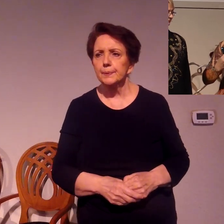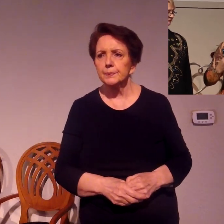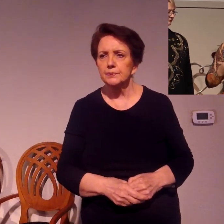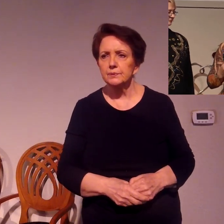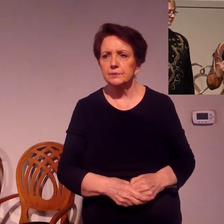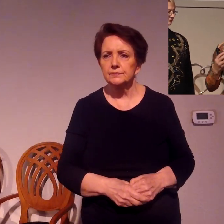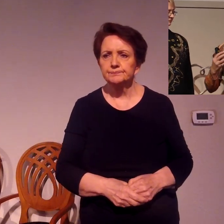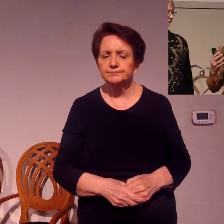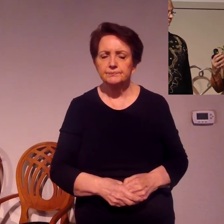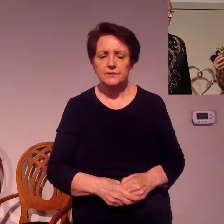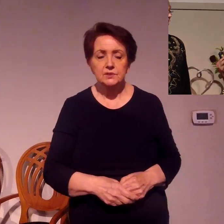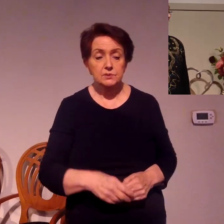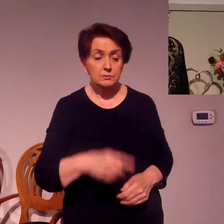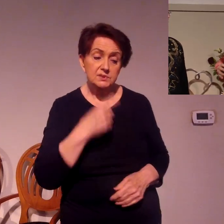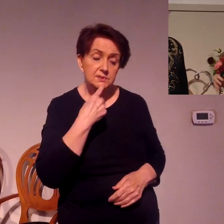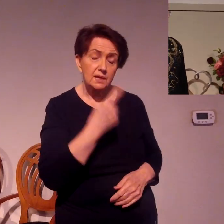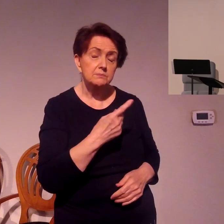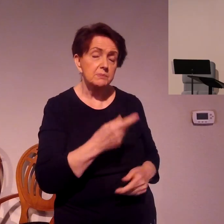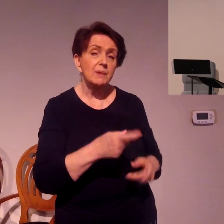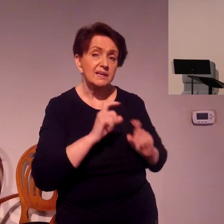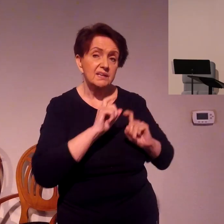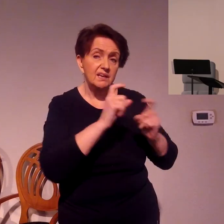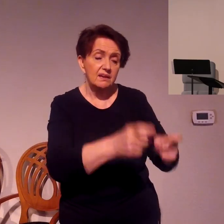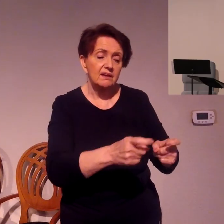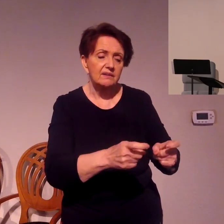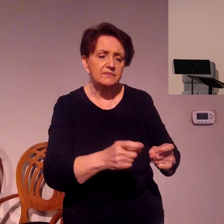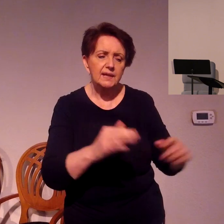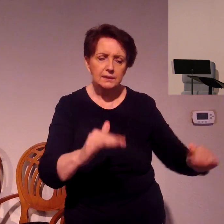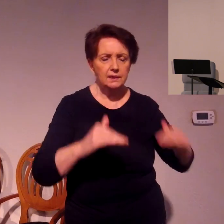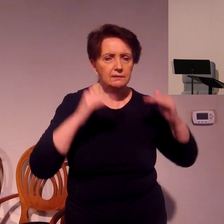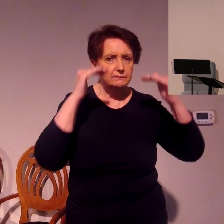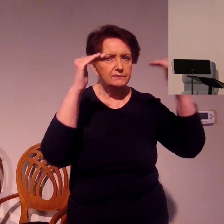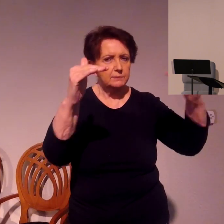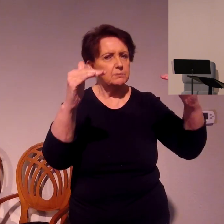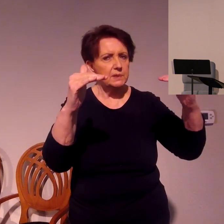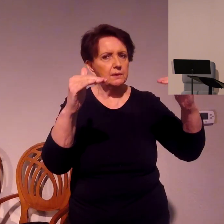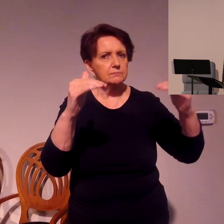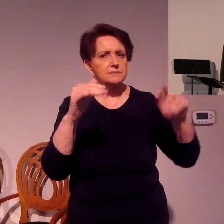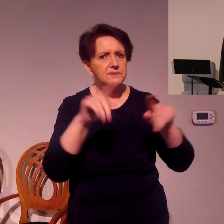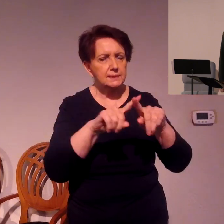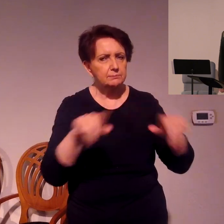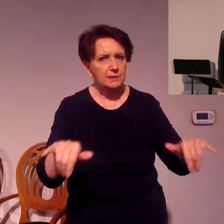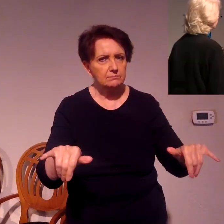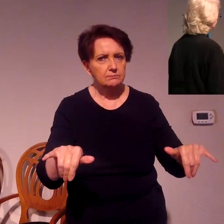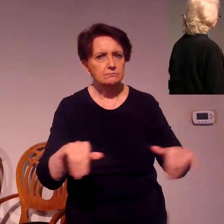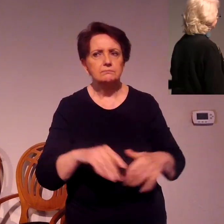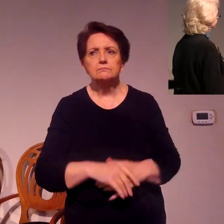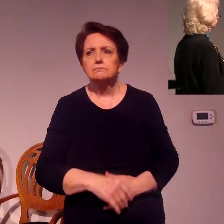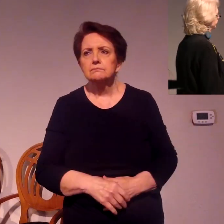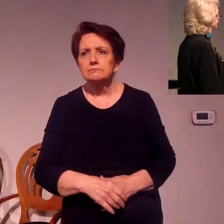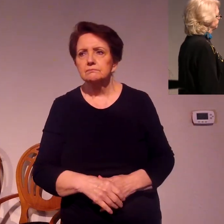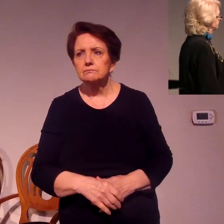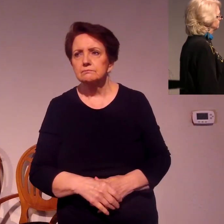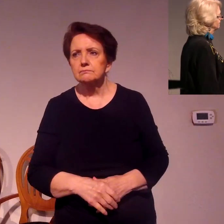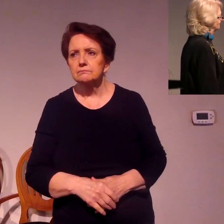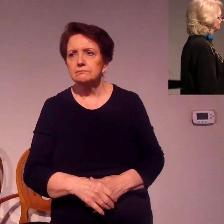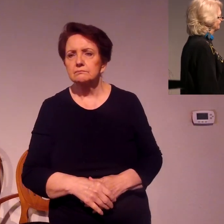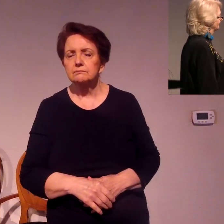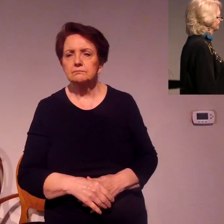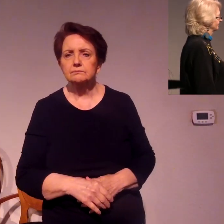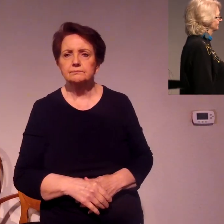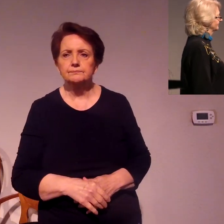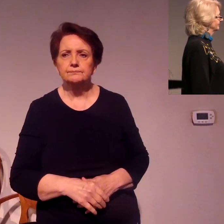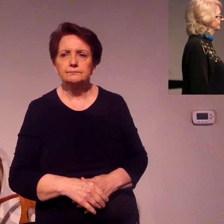shouting out my gift, and in the process, she was lifting me up, like lifting me up. In those moments, mm-hmm. and